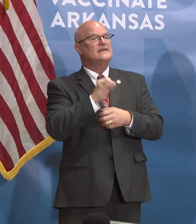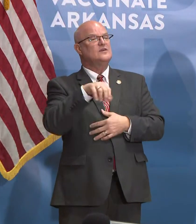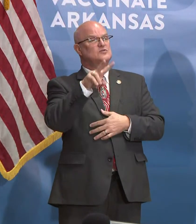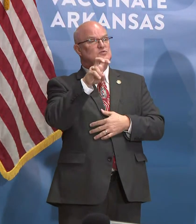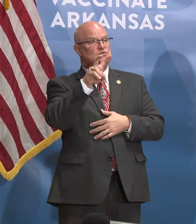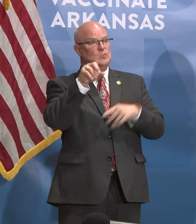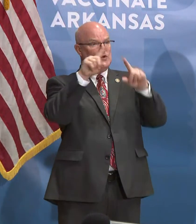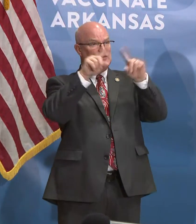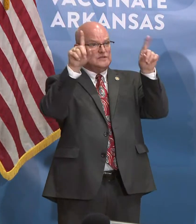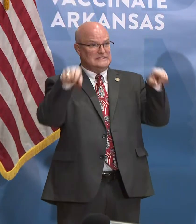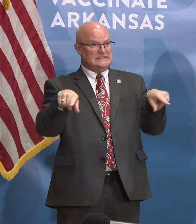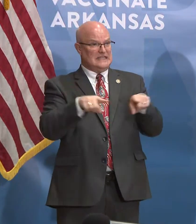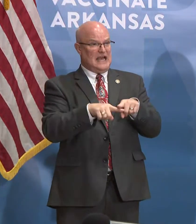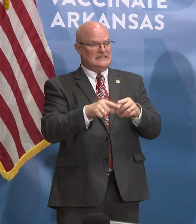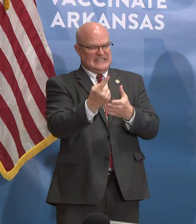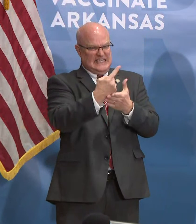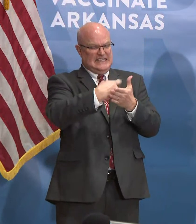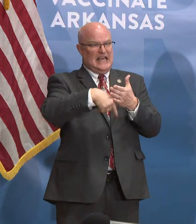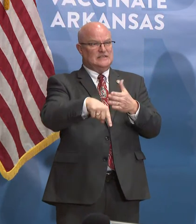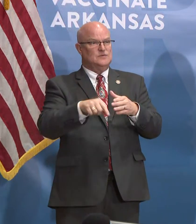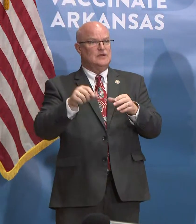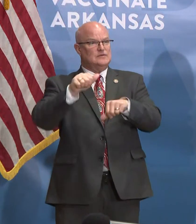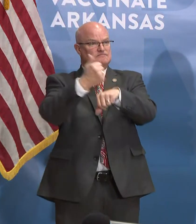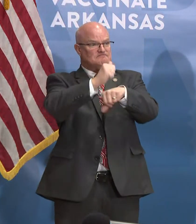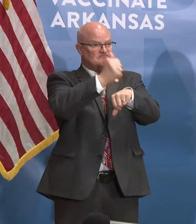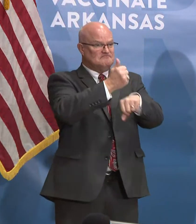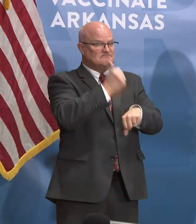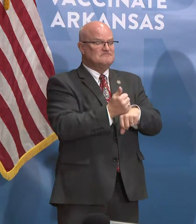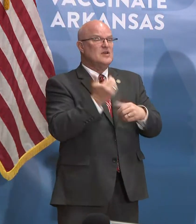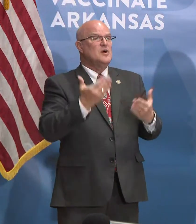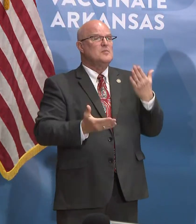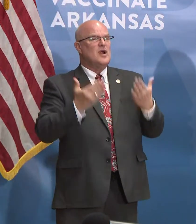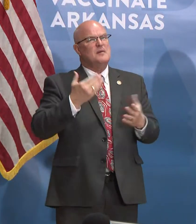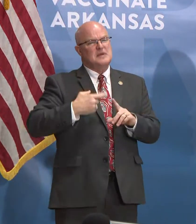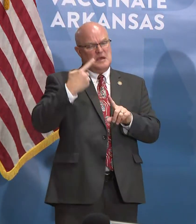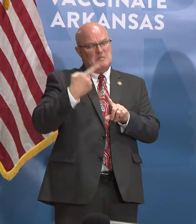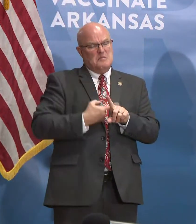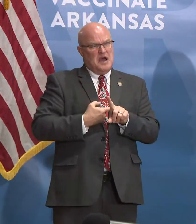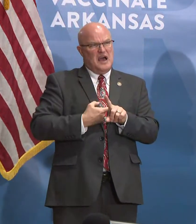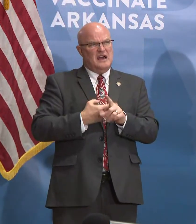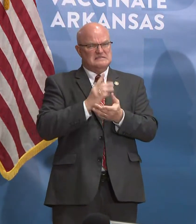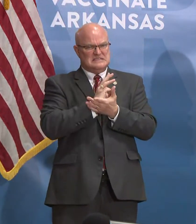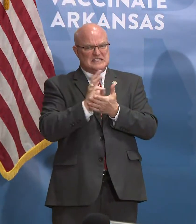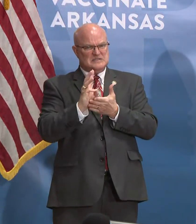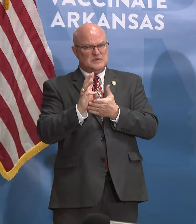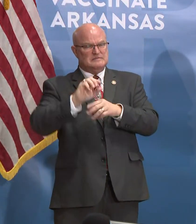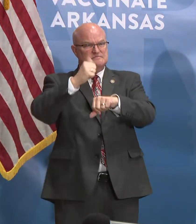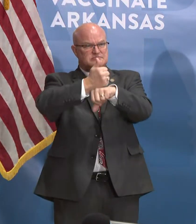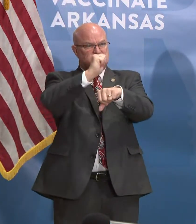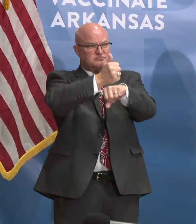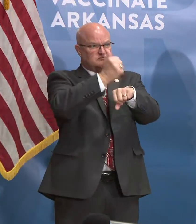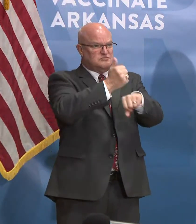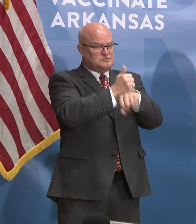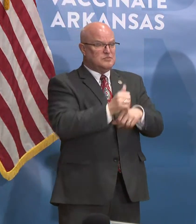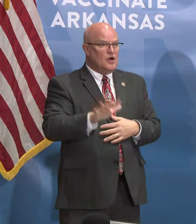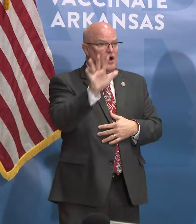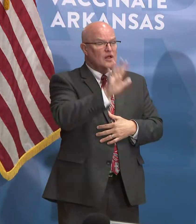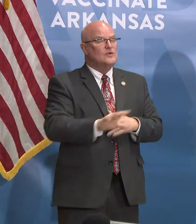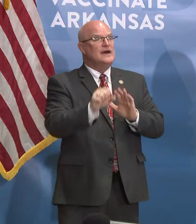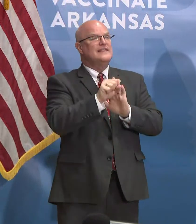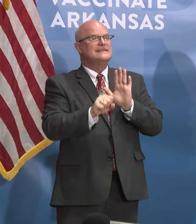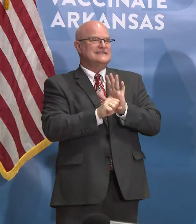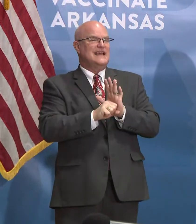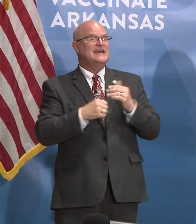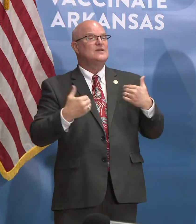and next week we'll start the installation. It'll probably take between a month and 6 weeks to get them all installed. We